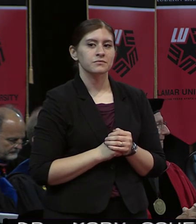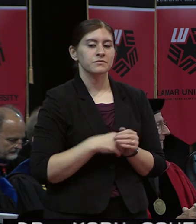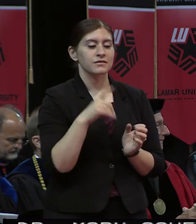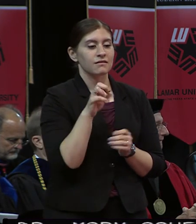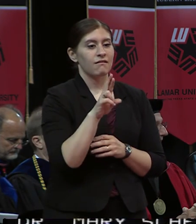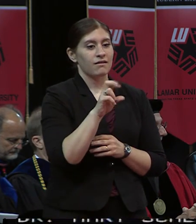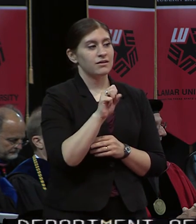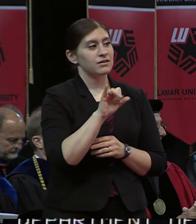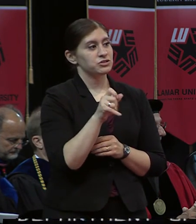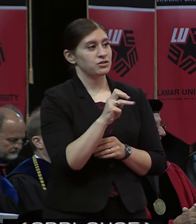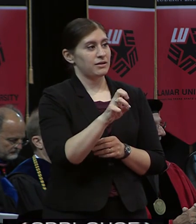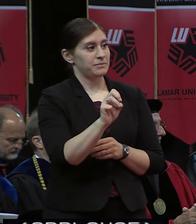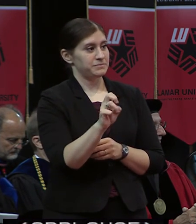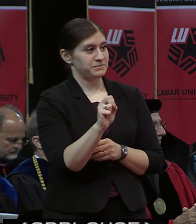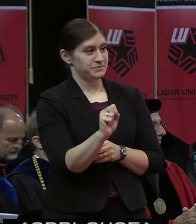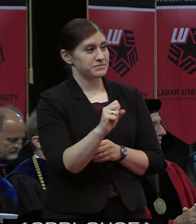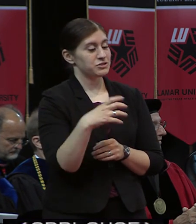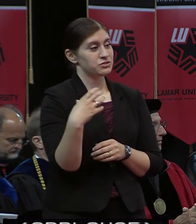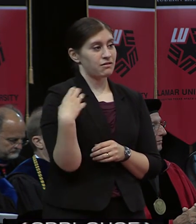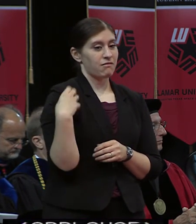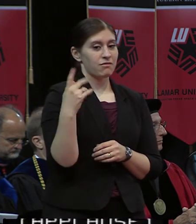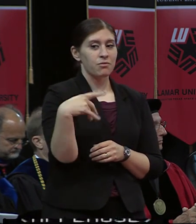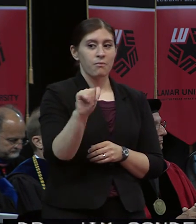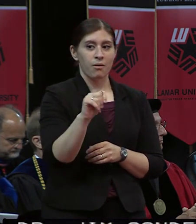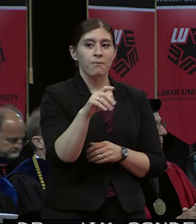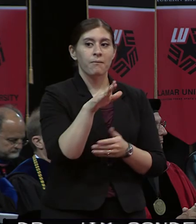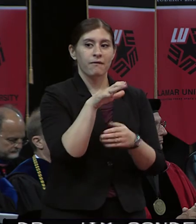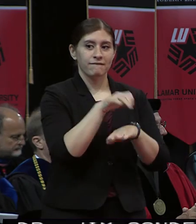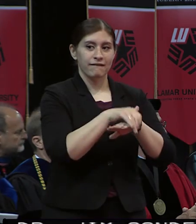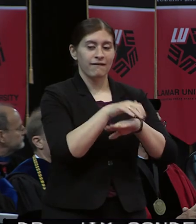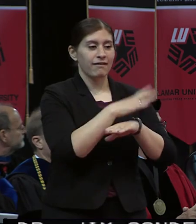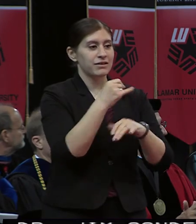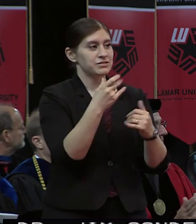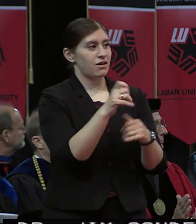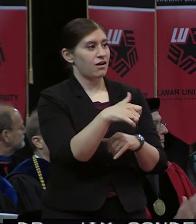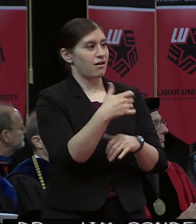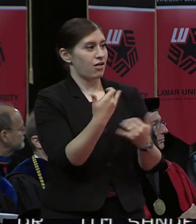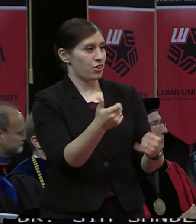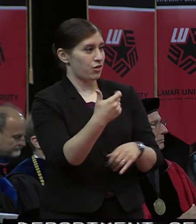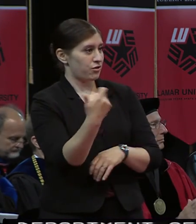Dr. Jim Sanderson, Chair, Department of English and Modern Languages.